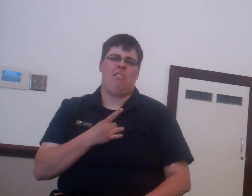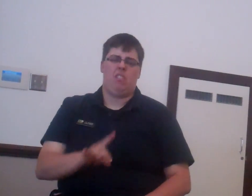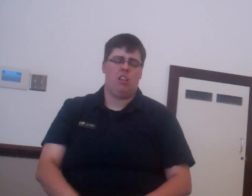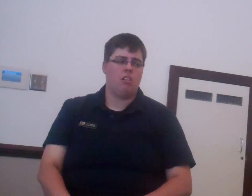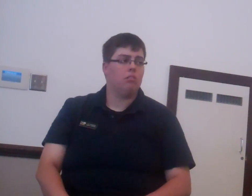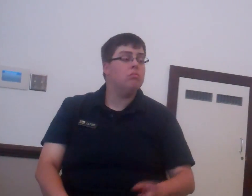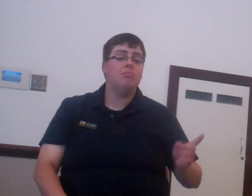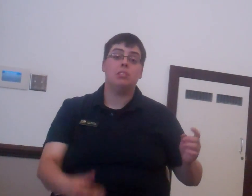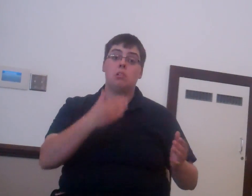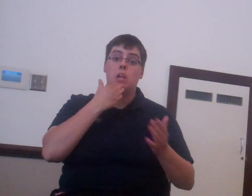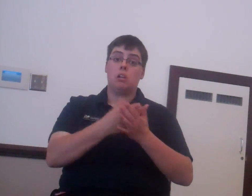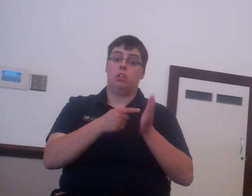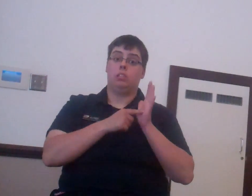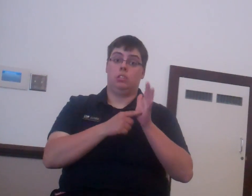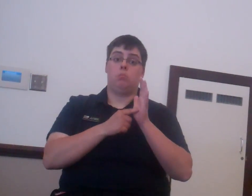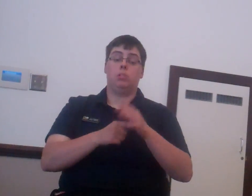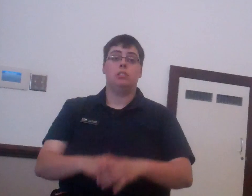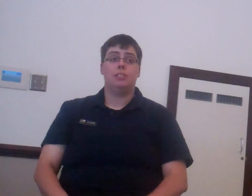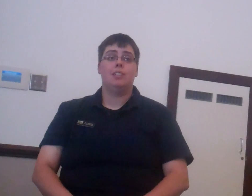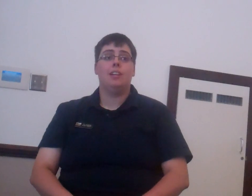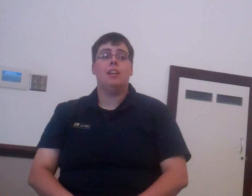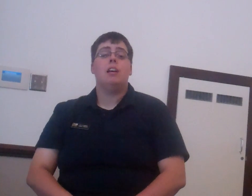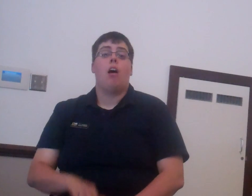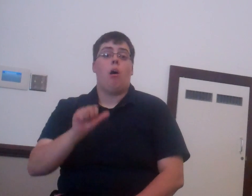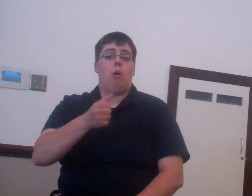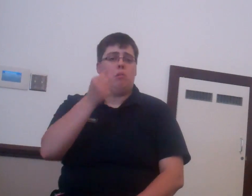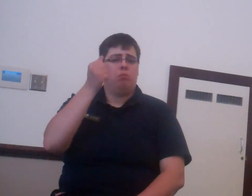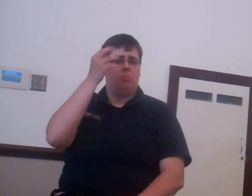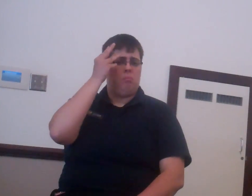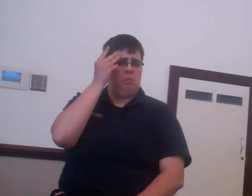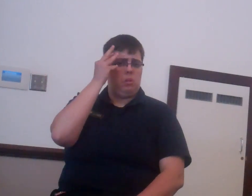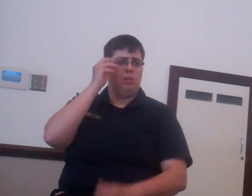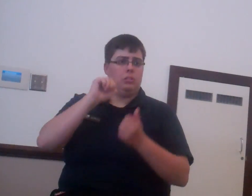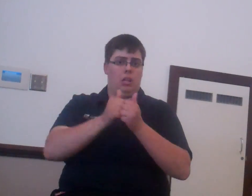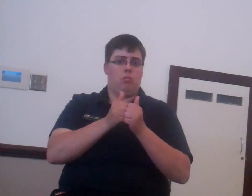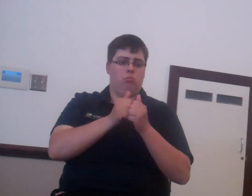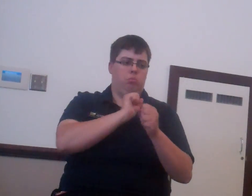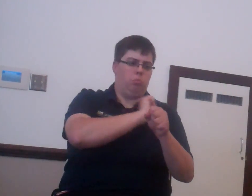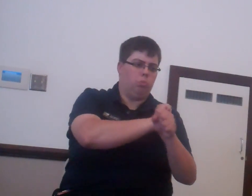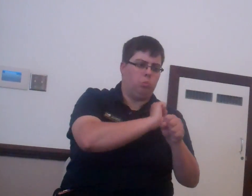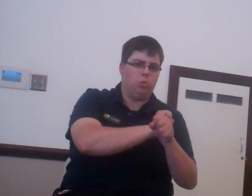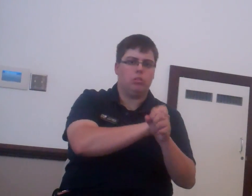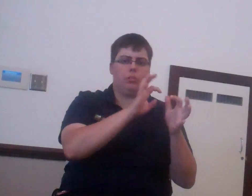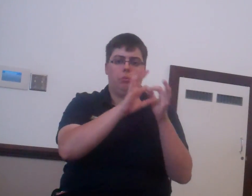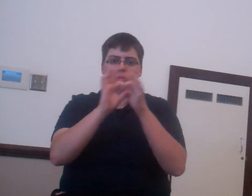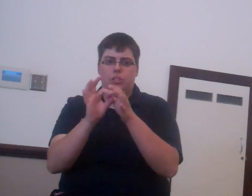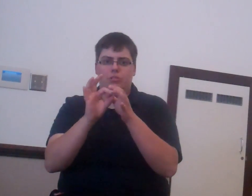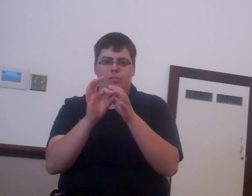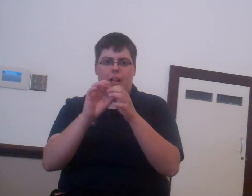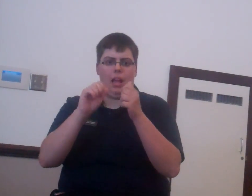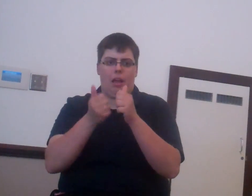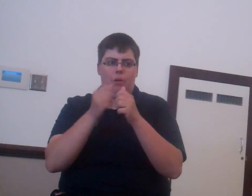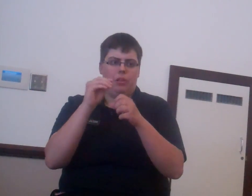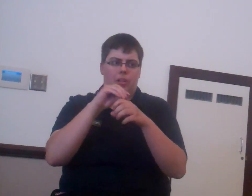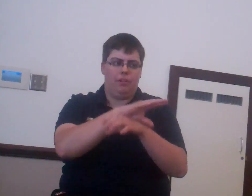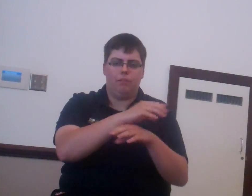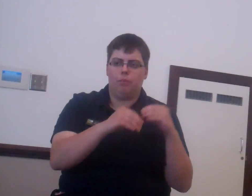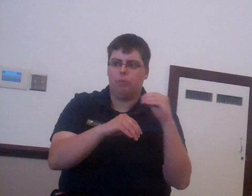examples. Other thoughts on how relationships at work affect your performance at work, sort of affect overall climate at work.